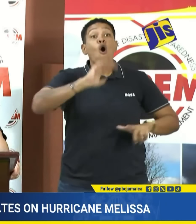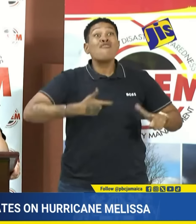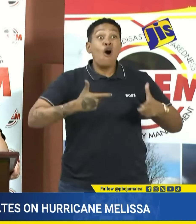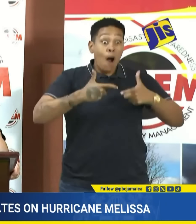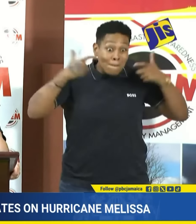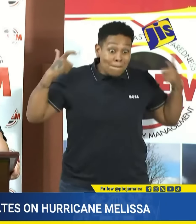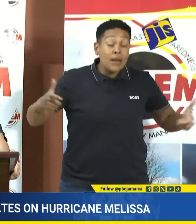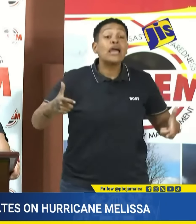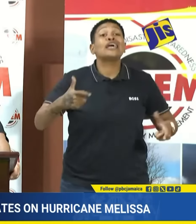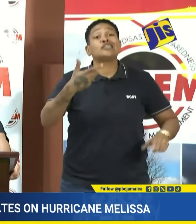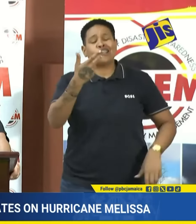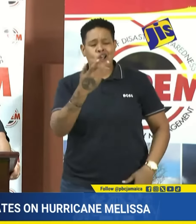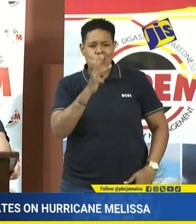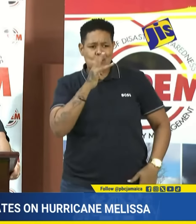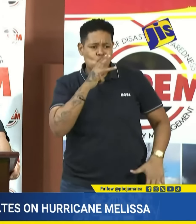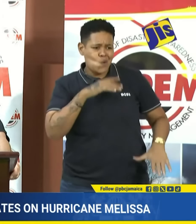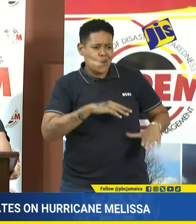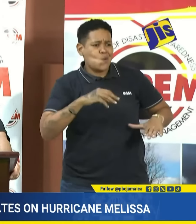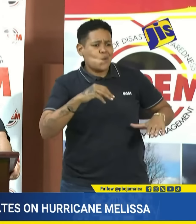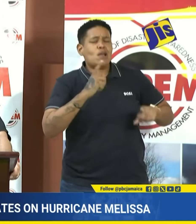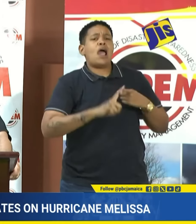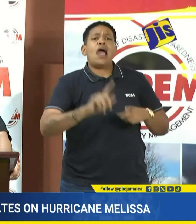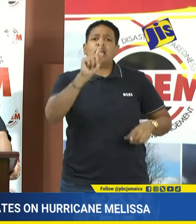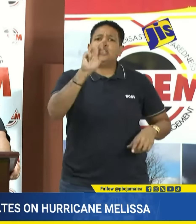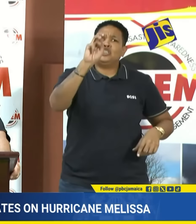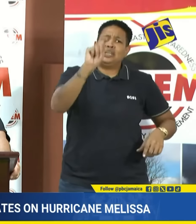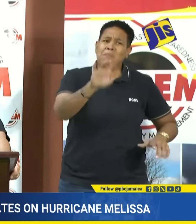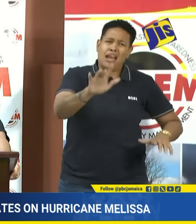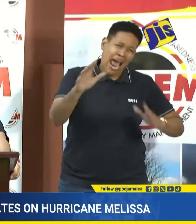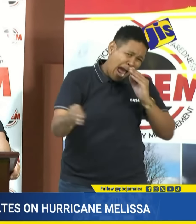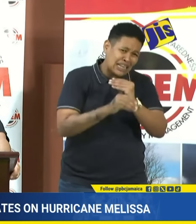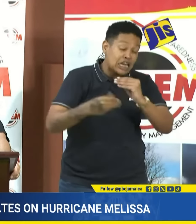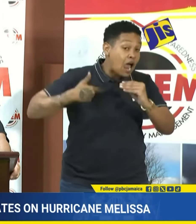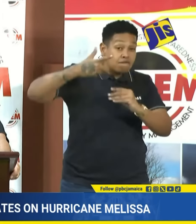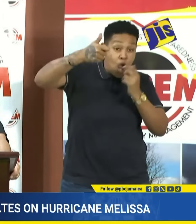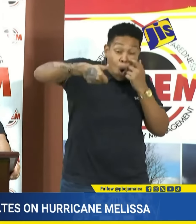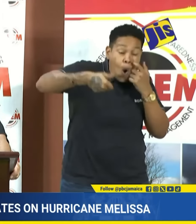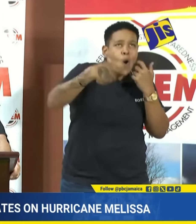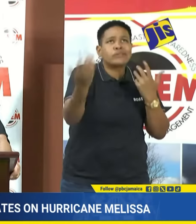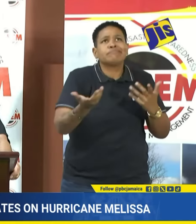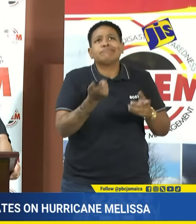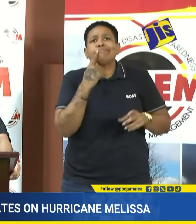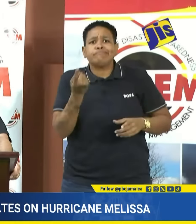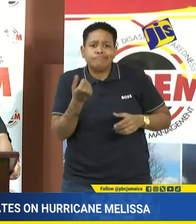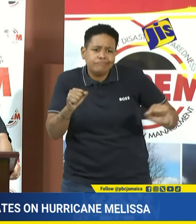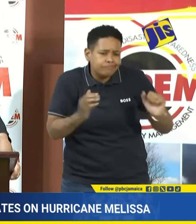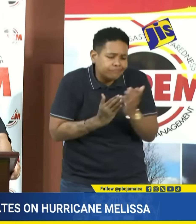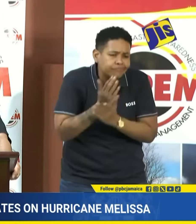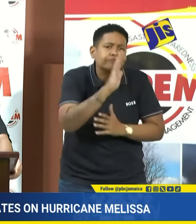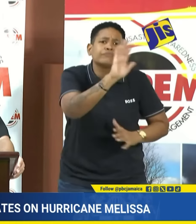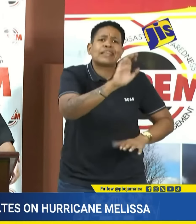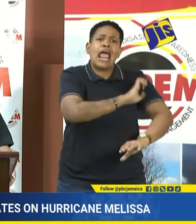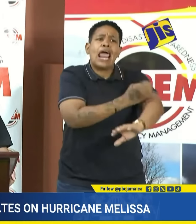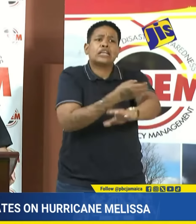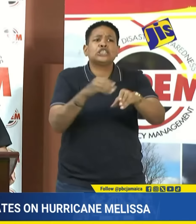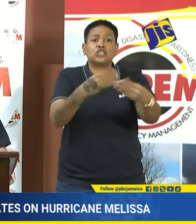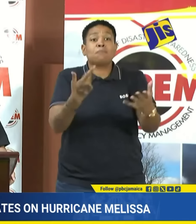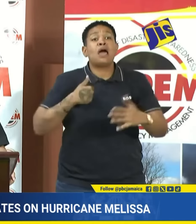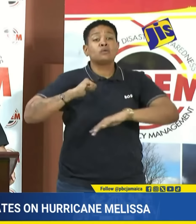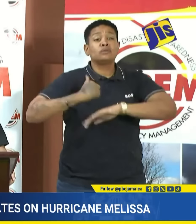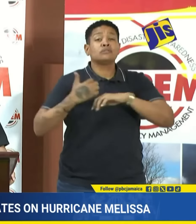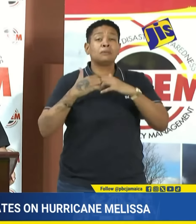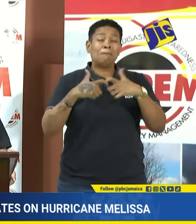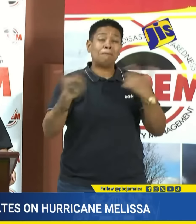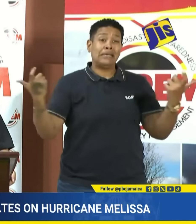major pumping stations and treatment plants also now have their own resilience in terms of their energy supply. We installed